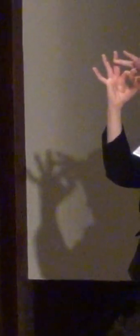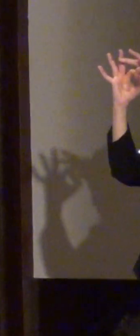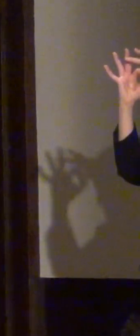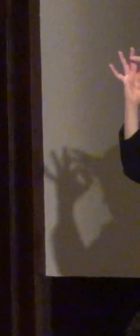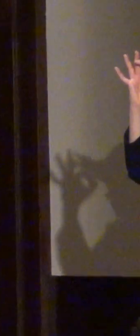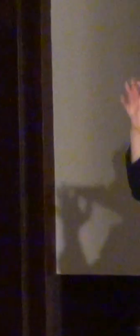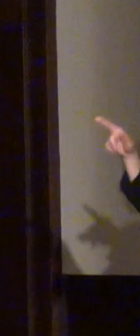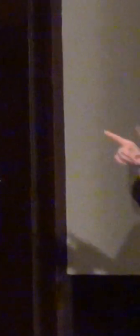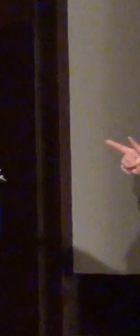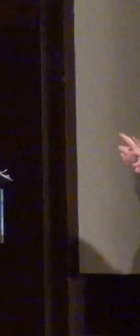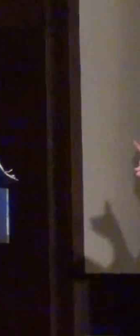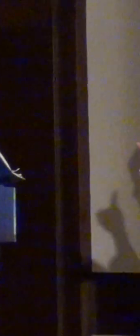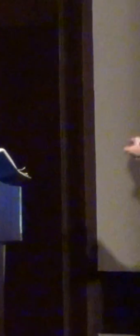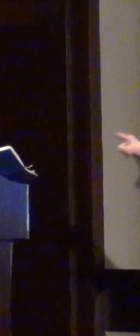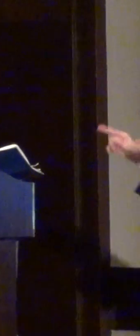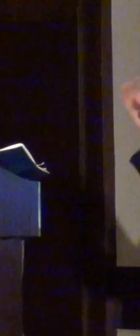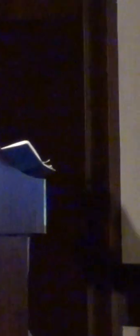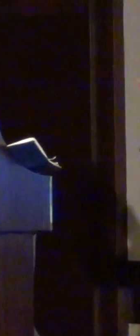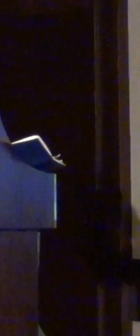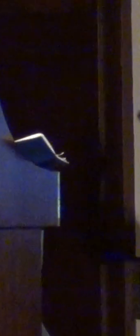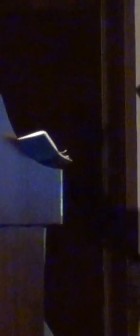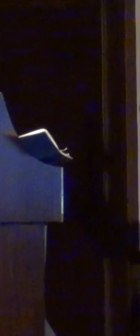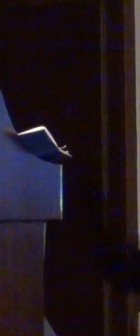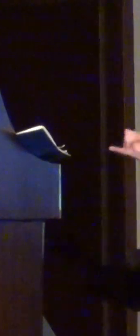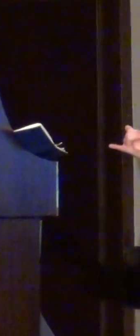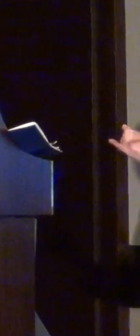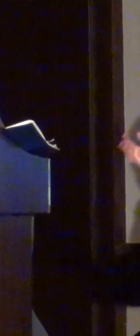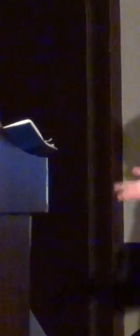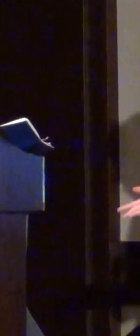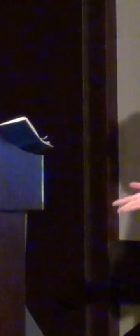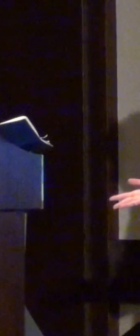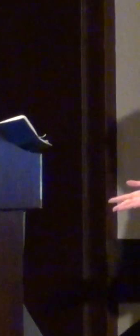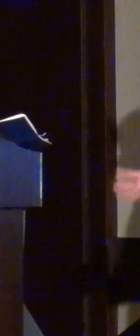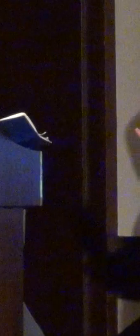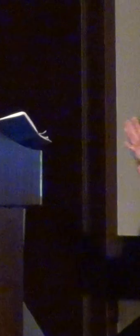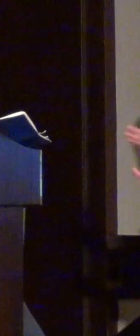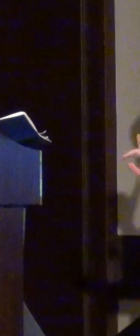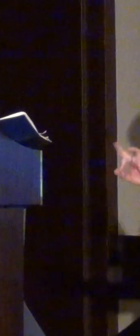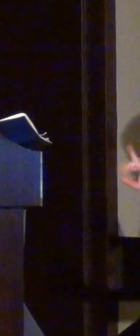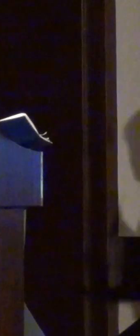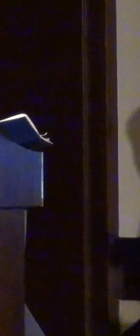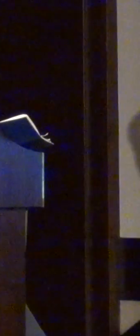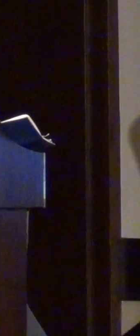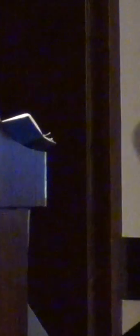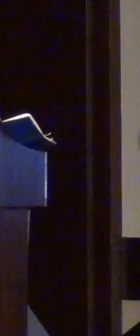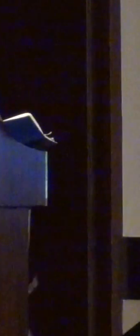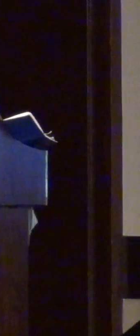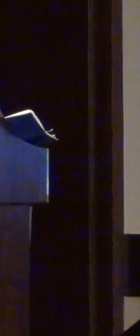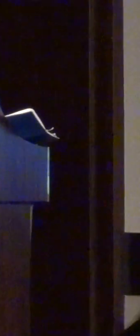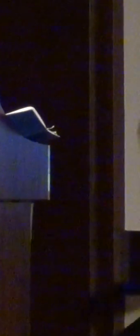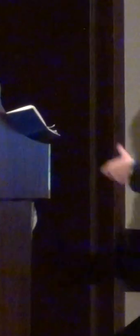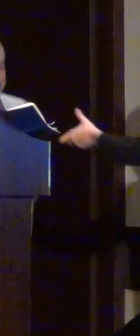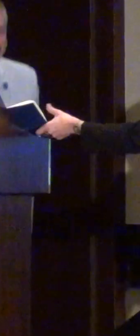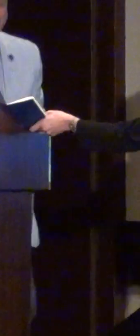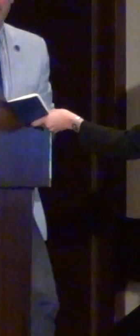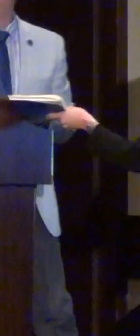to effect local change, exactly as Colin has said previously. So that's my thoughts on